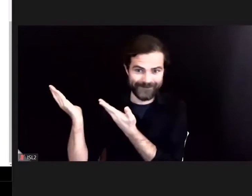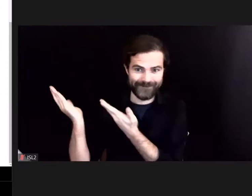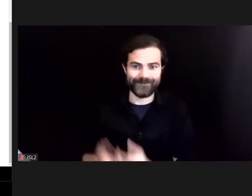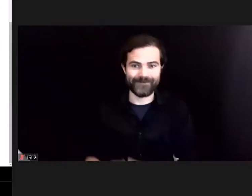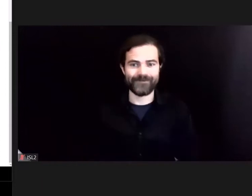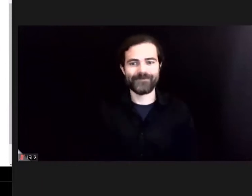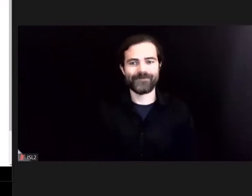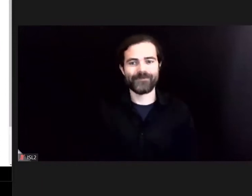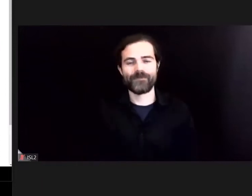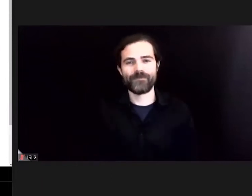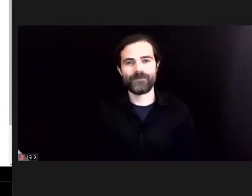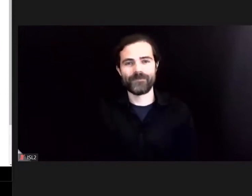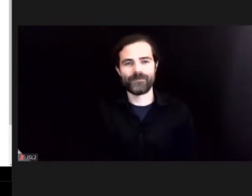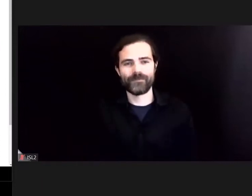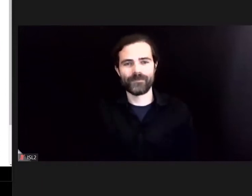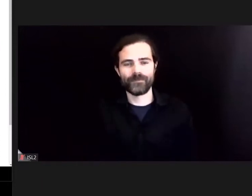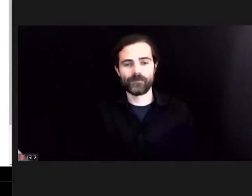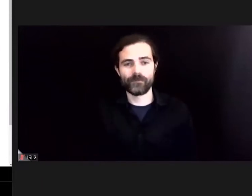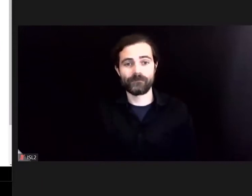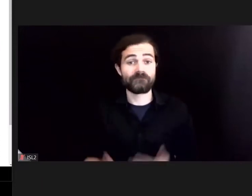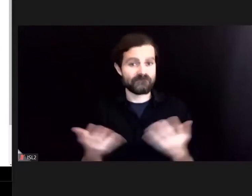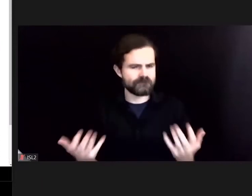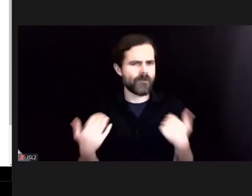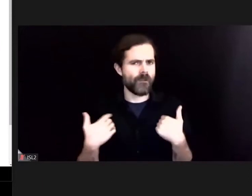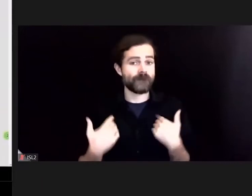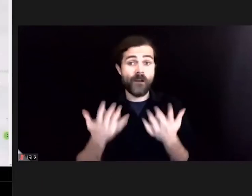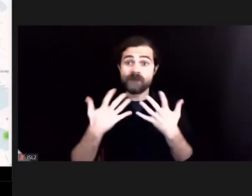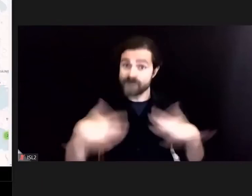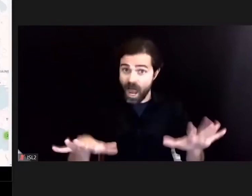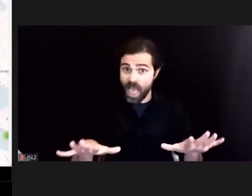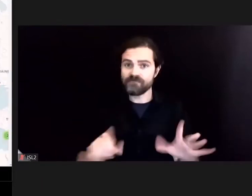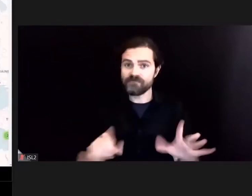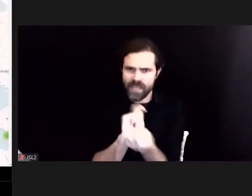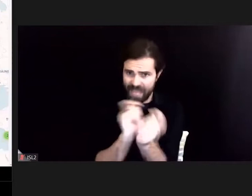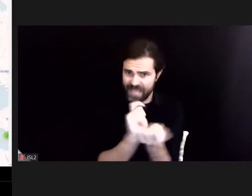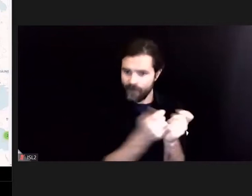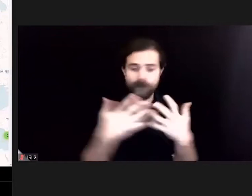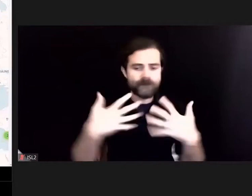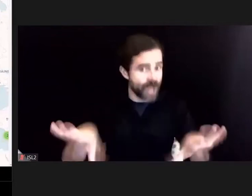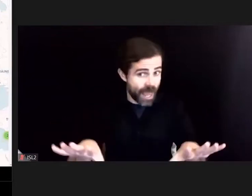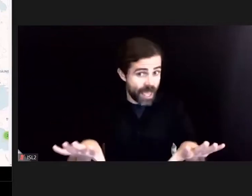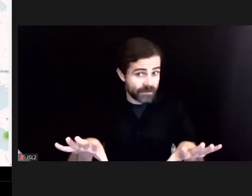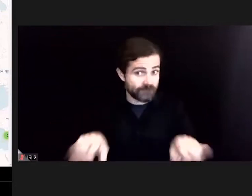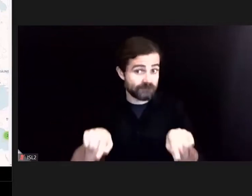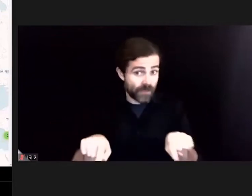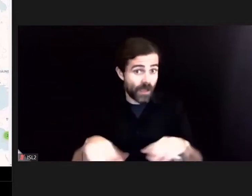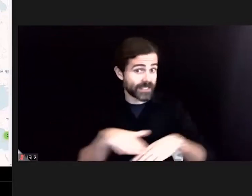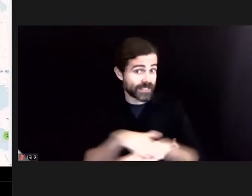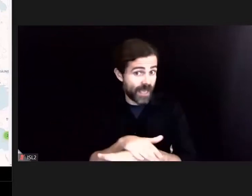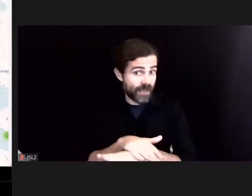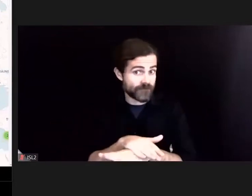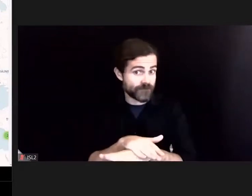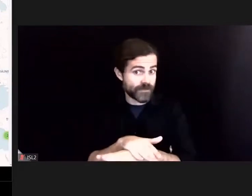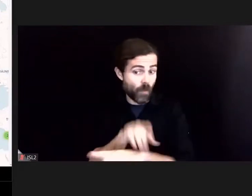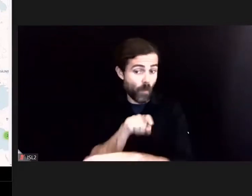finish the changes and we save, we can come back to the map and search